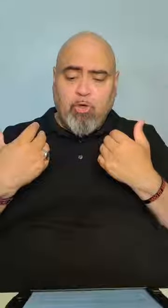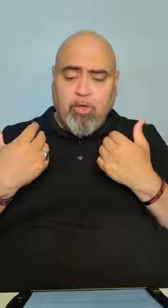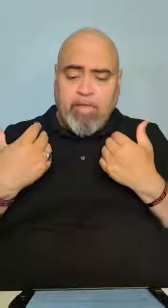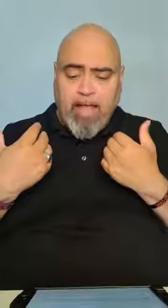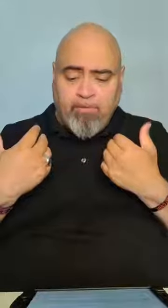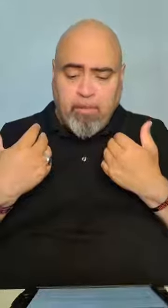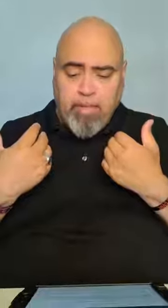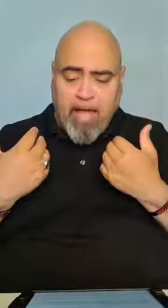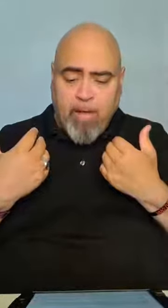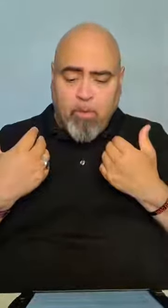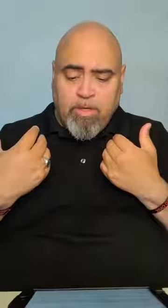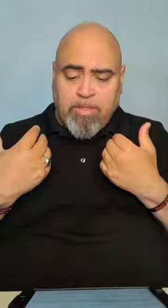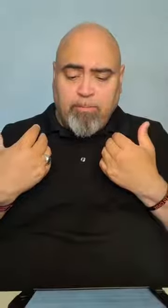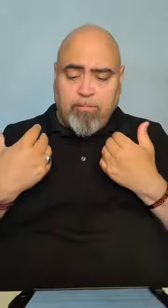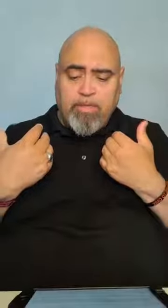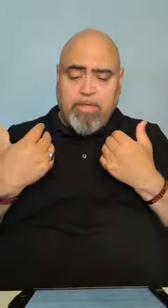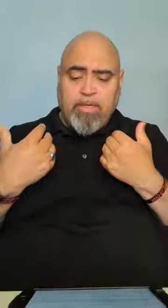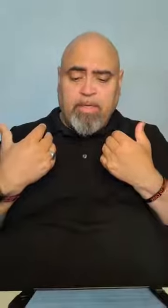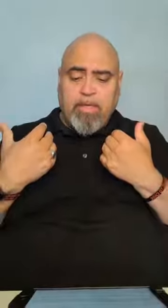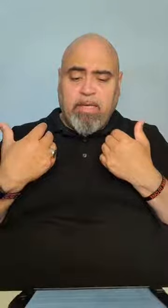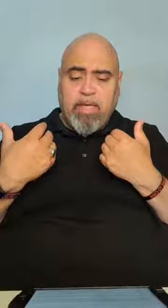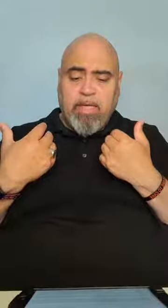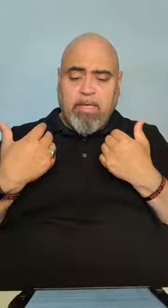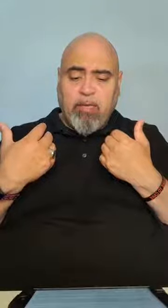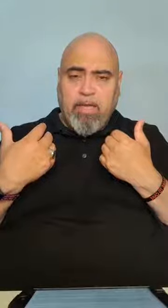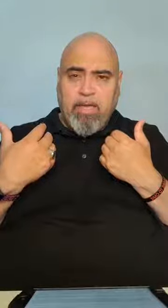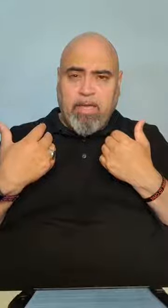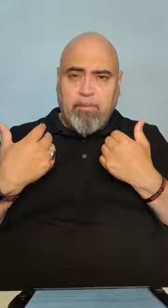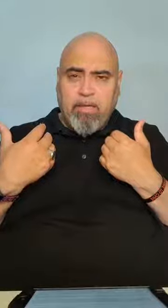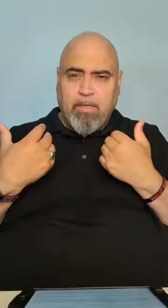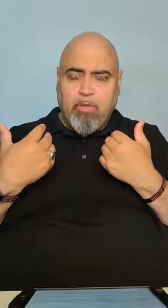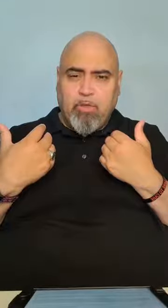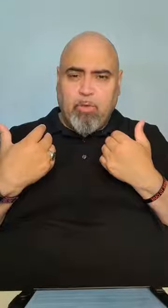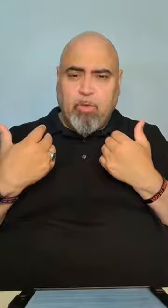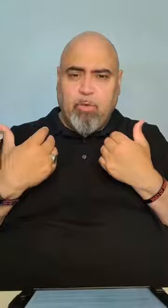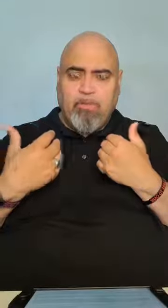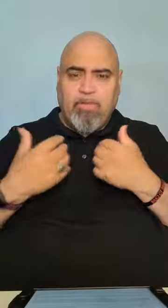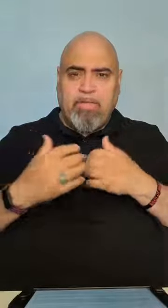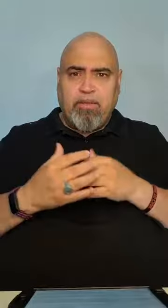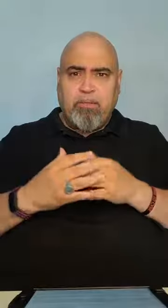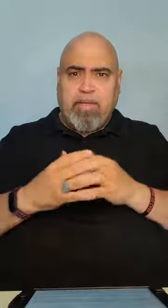looked after me. I was in prison and you came to visit me.'"